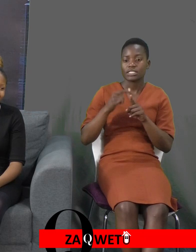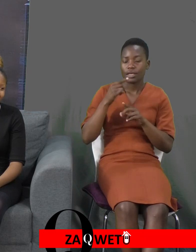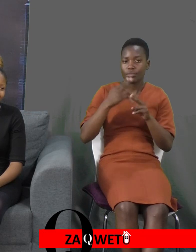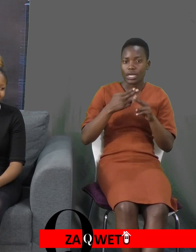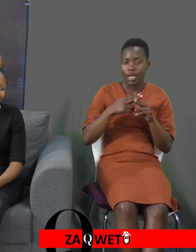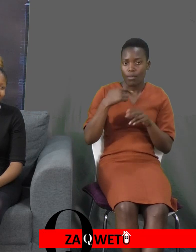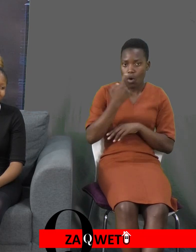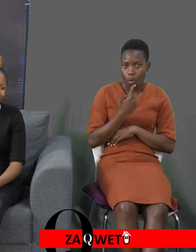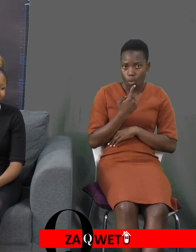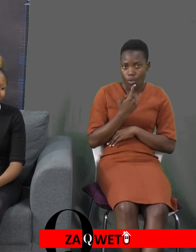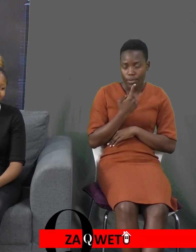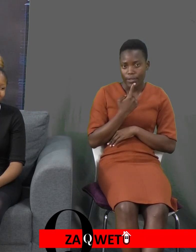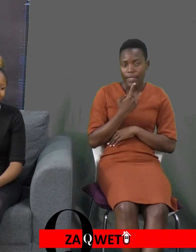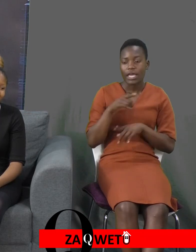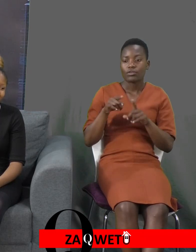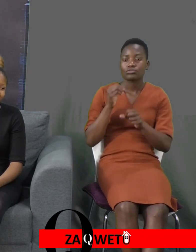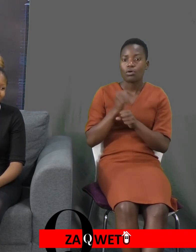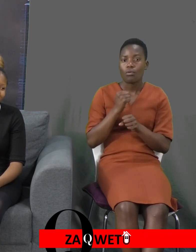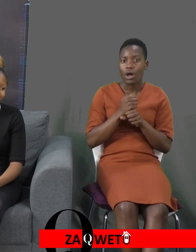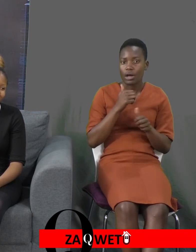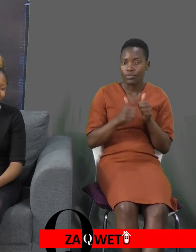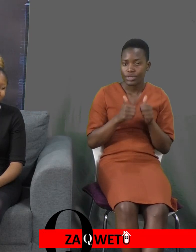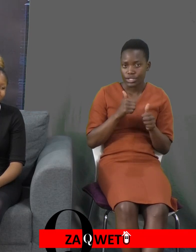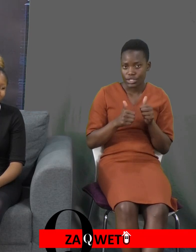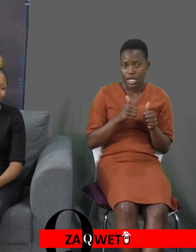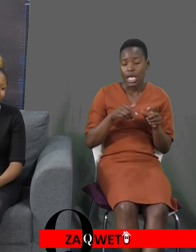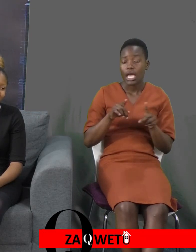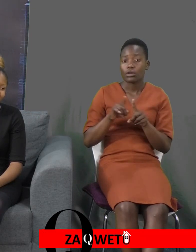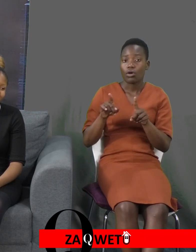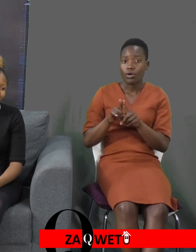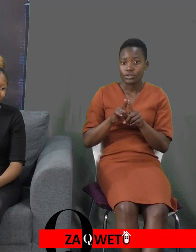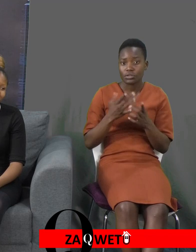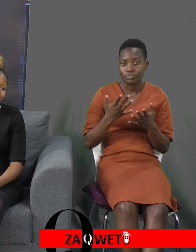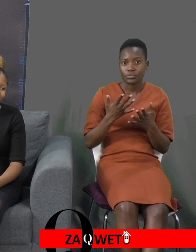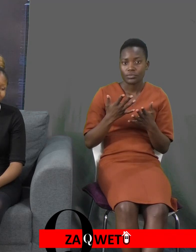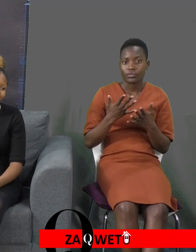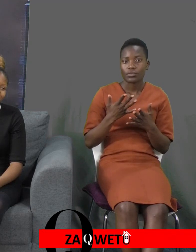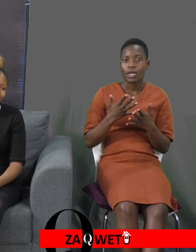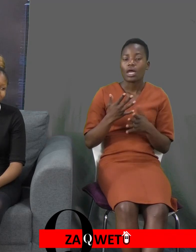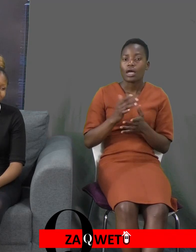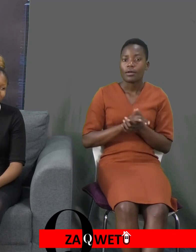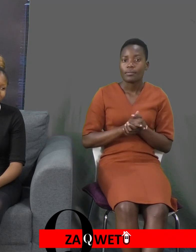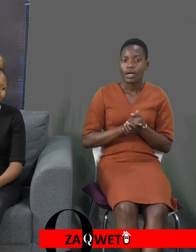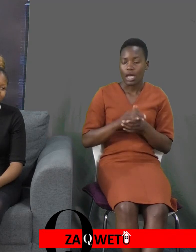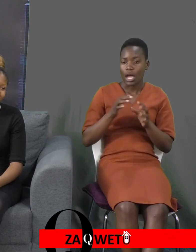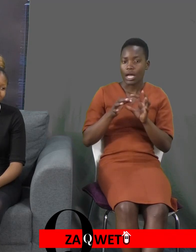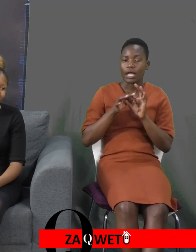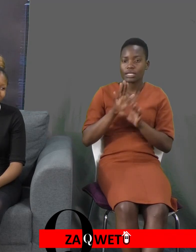nani mtazamaji, atuambie anafanyanga nini, na atuambie rada yake ni gani hapa kwenye Zaquetu. Karibu sana.